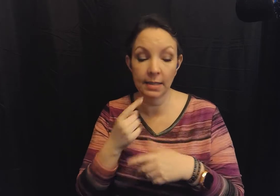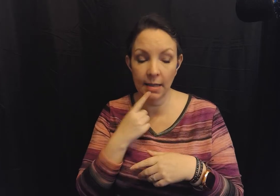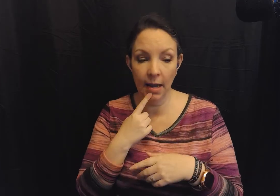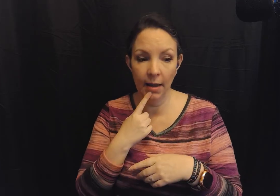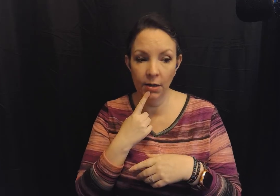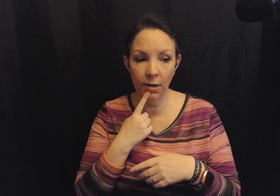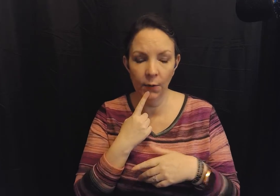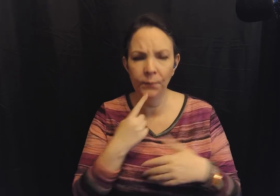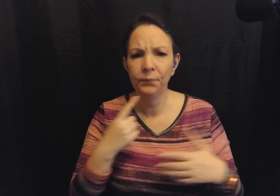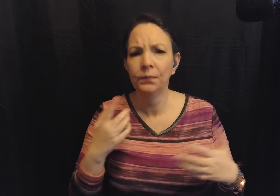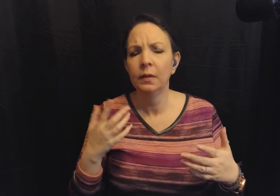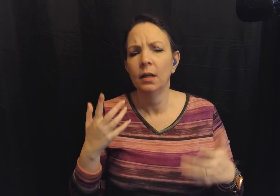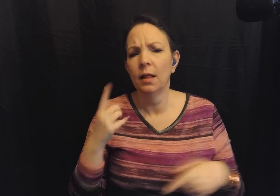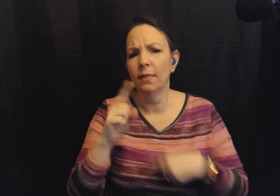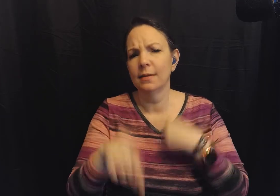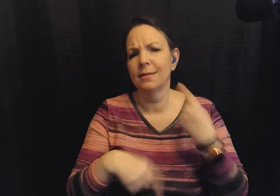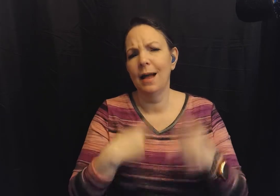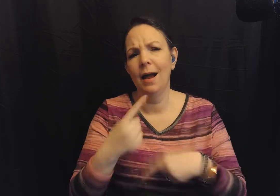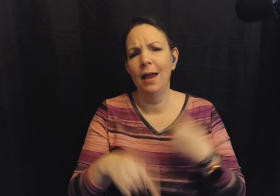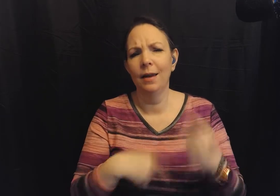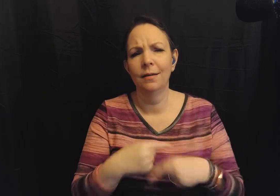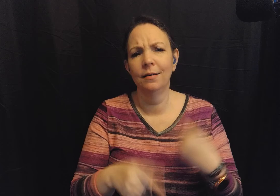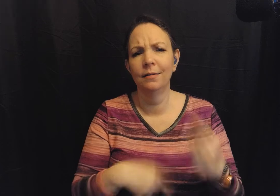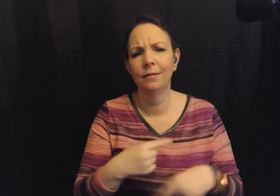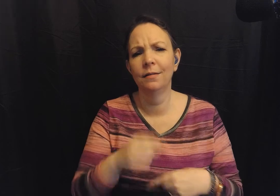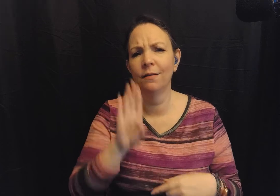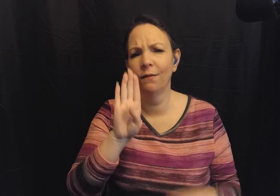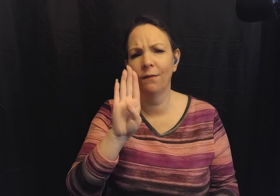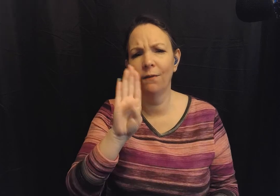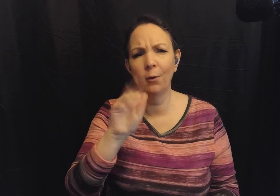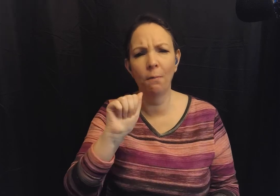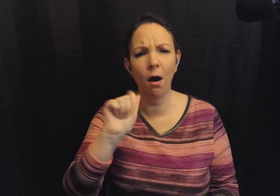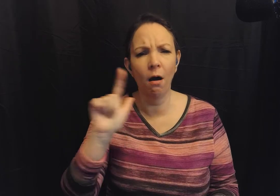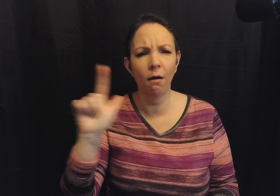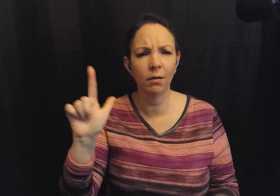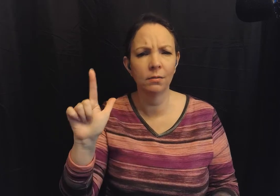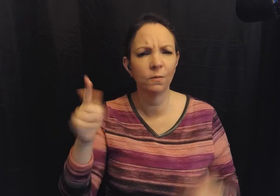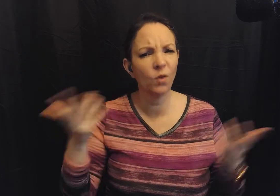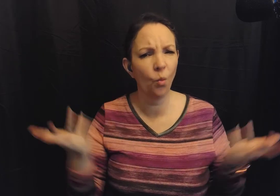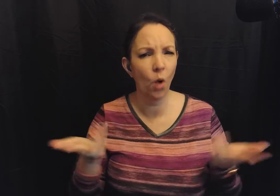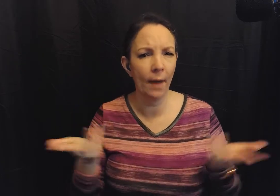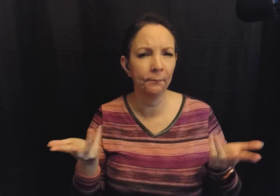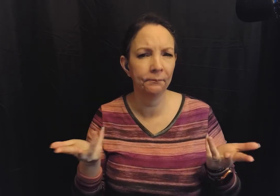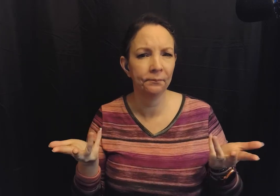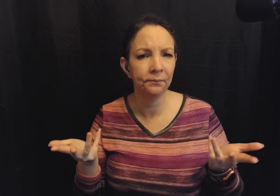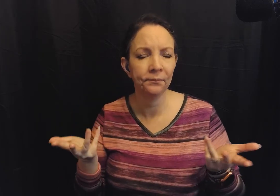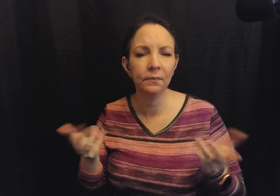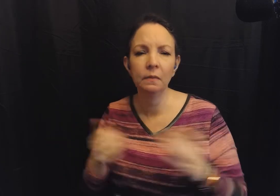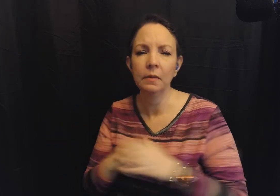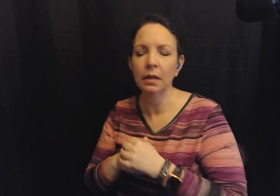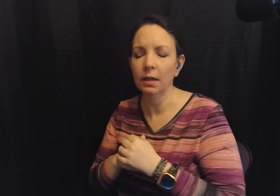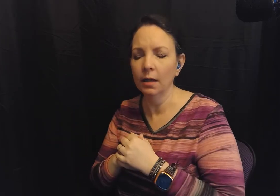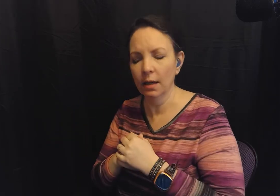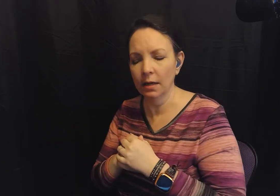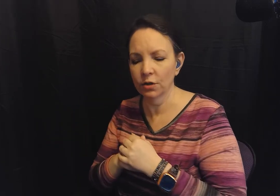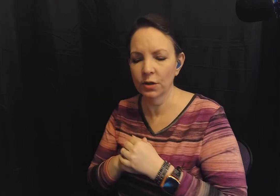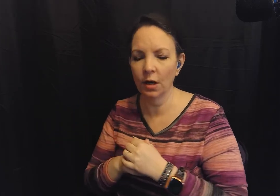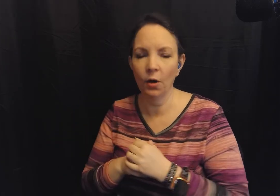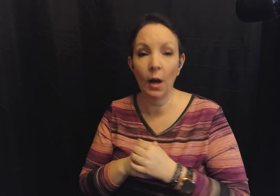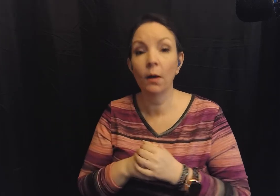said, the sign for ball, what? And so I go in